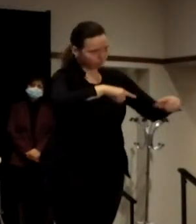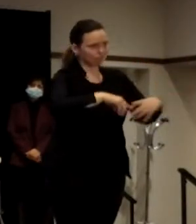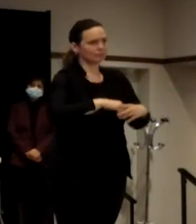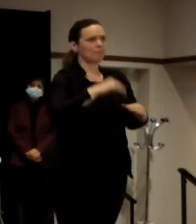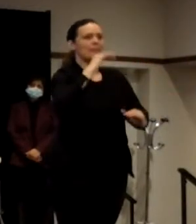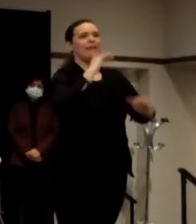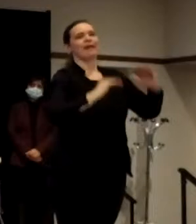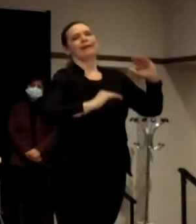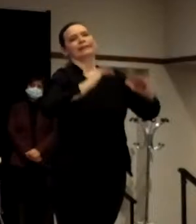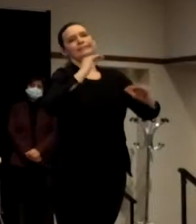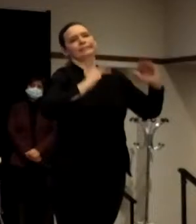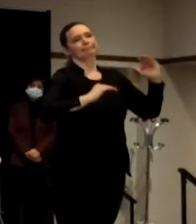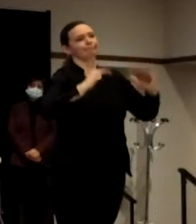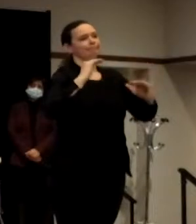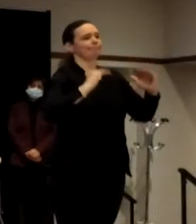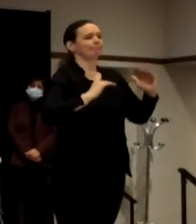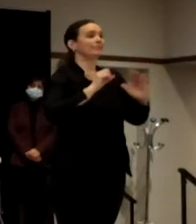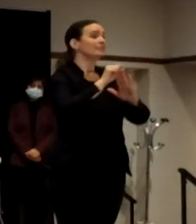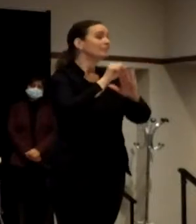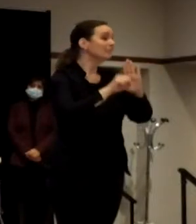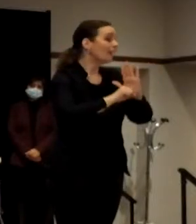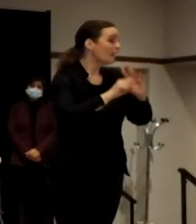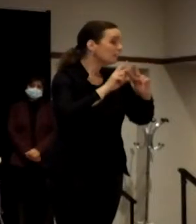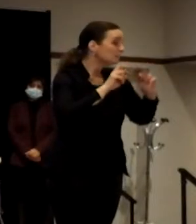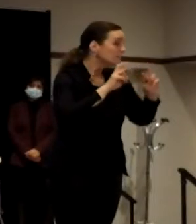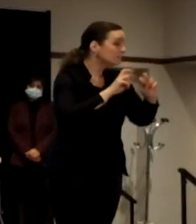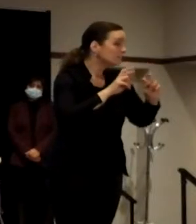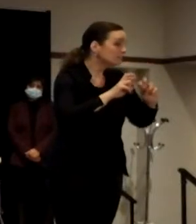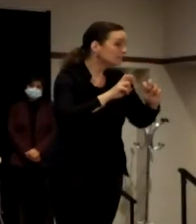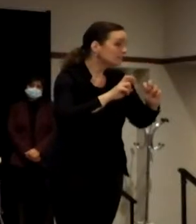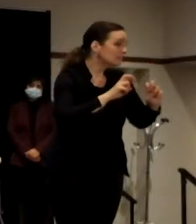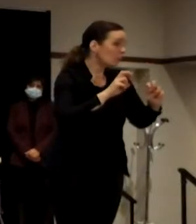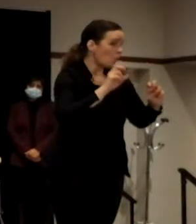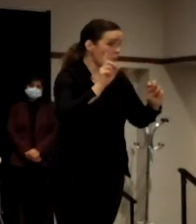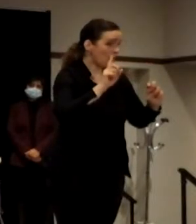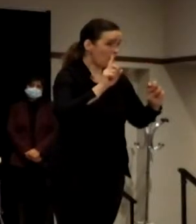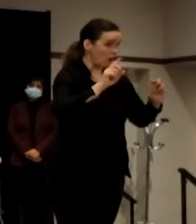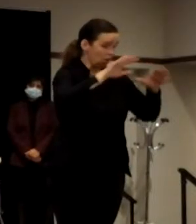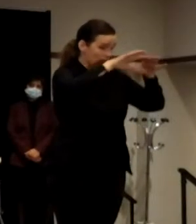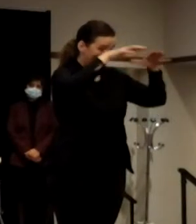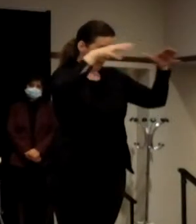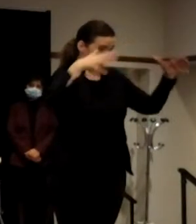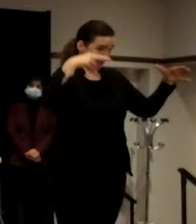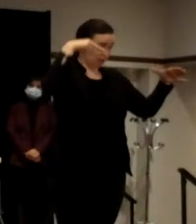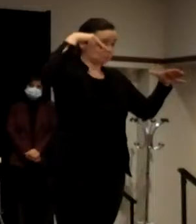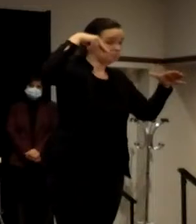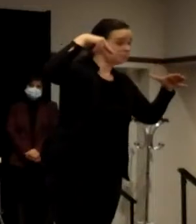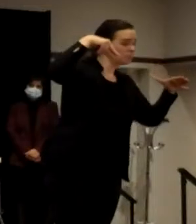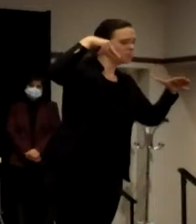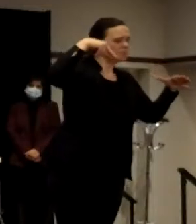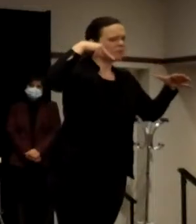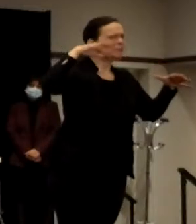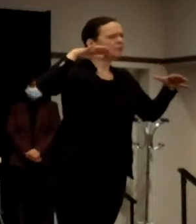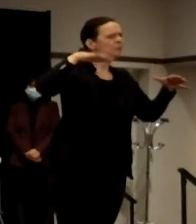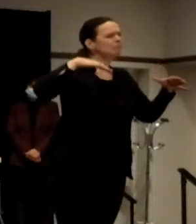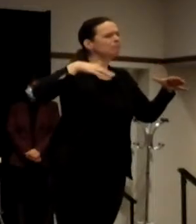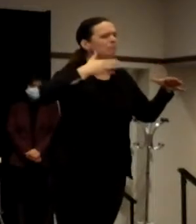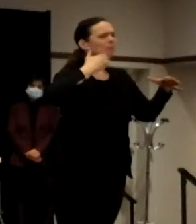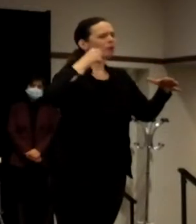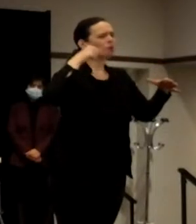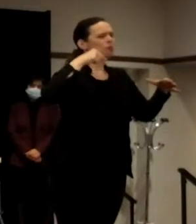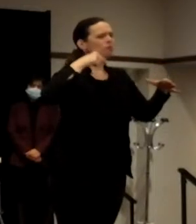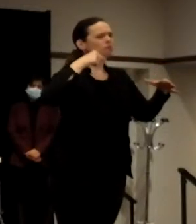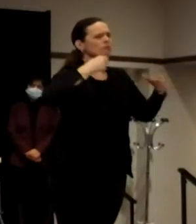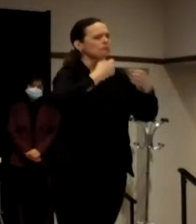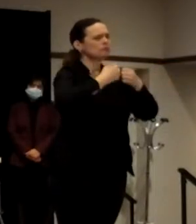again, the state's looking at it from a macro level, the state level. They have parts of the state that still have 4% positive rates, right? In Long Island and New